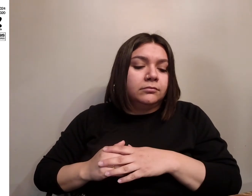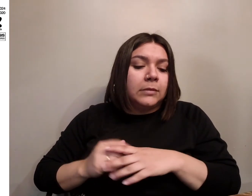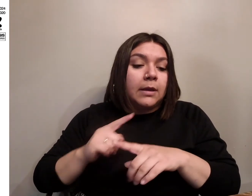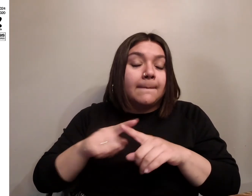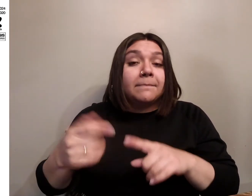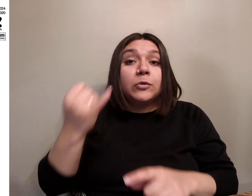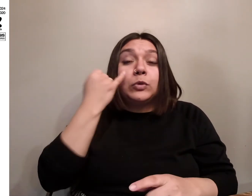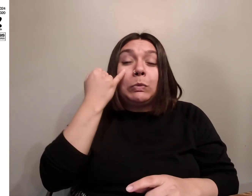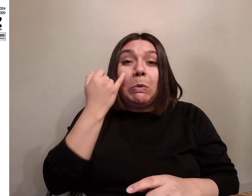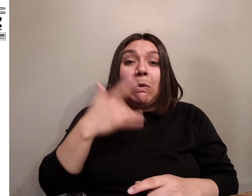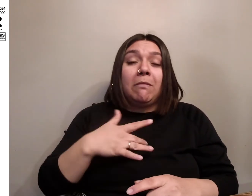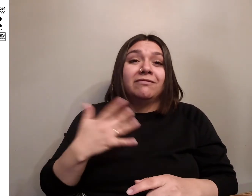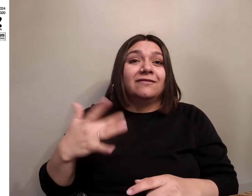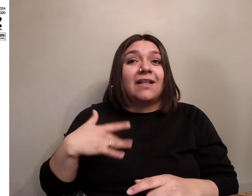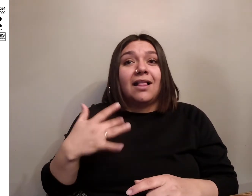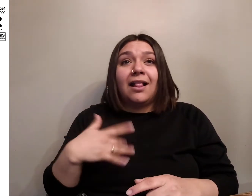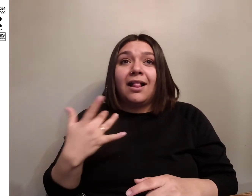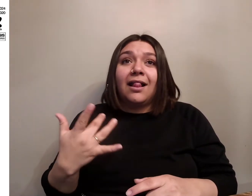there was,